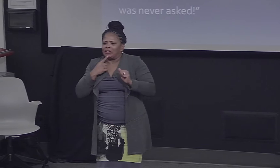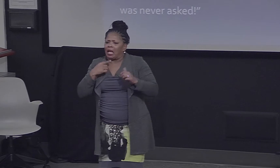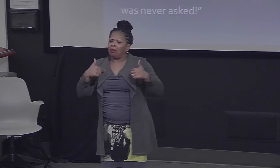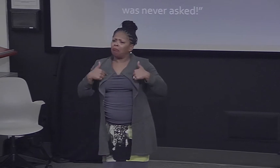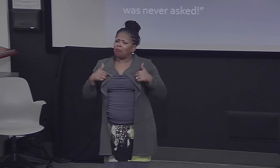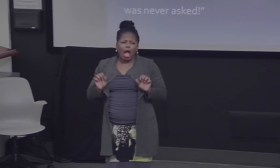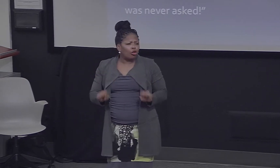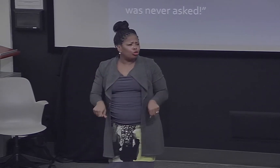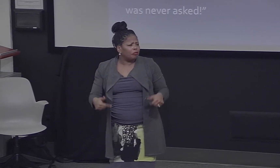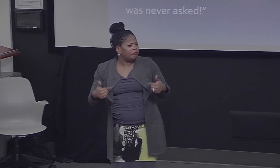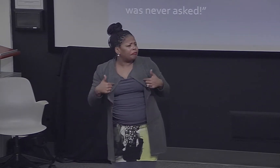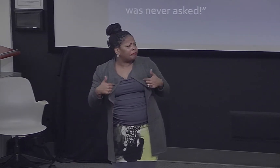time.